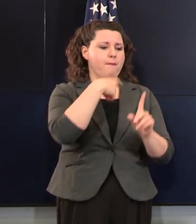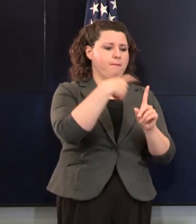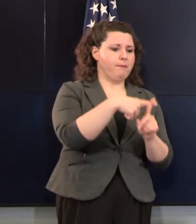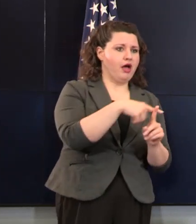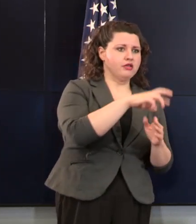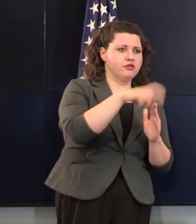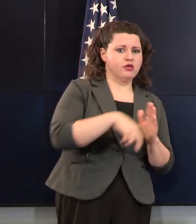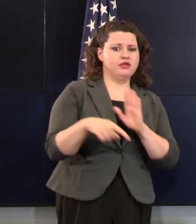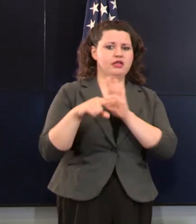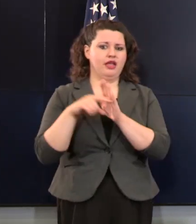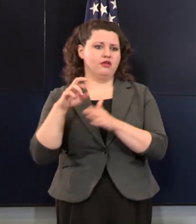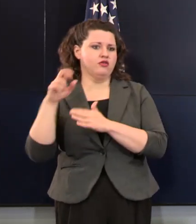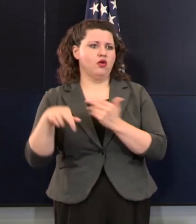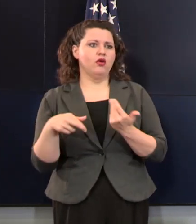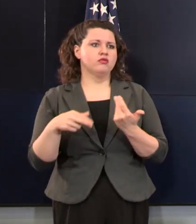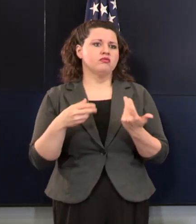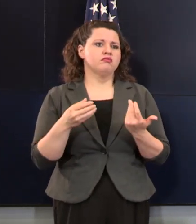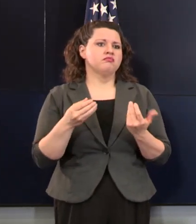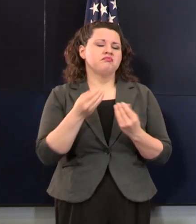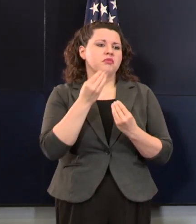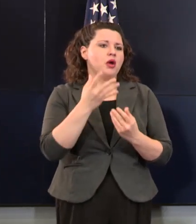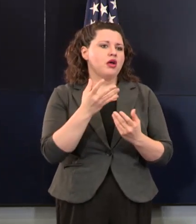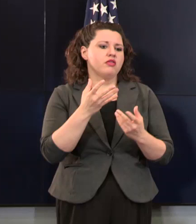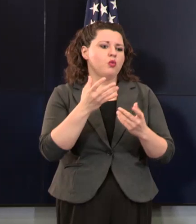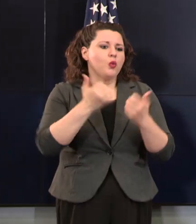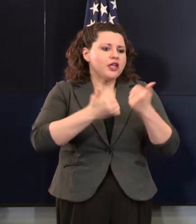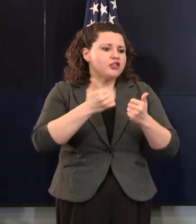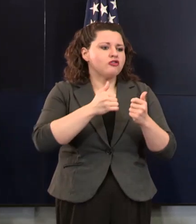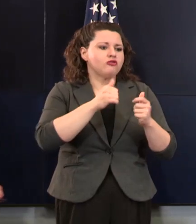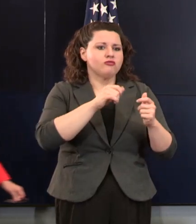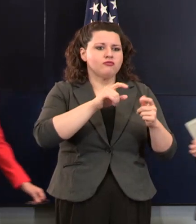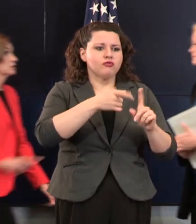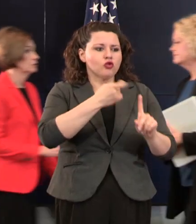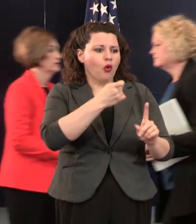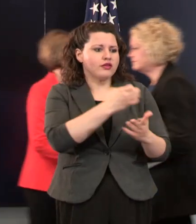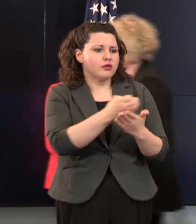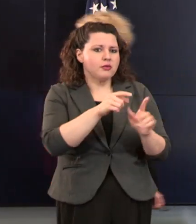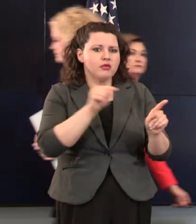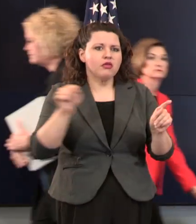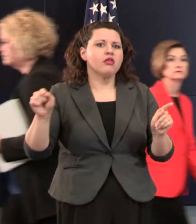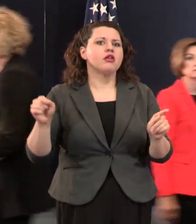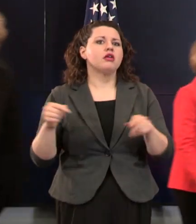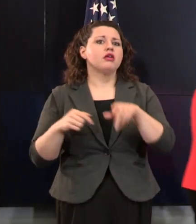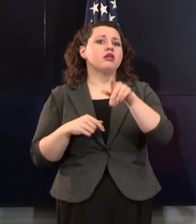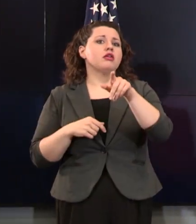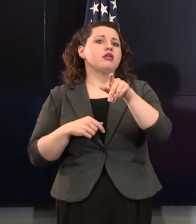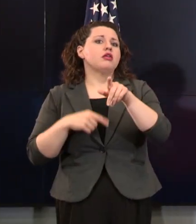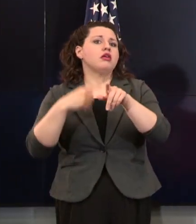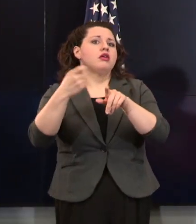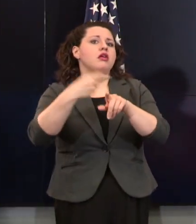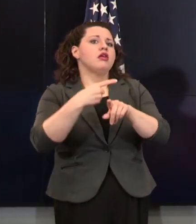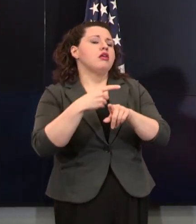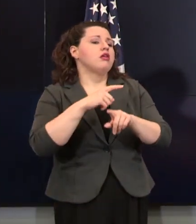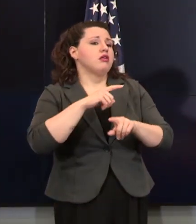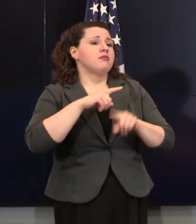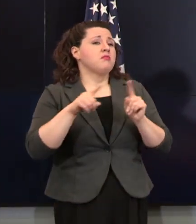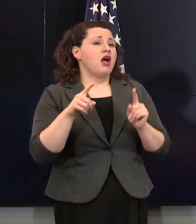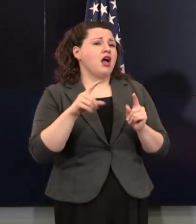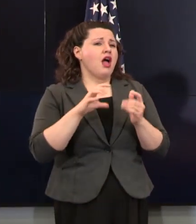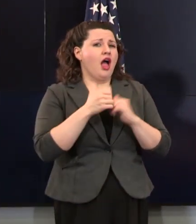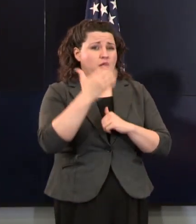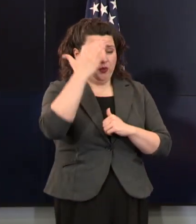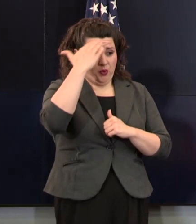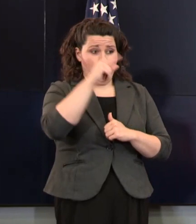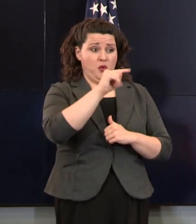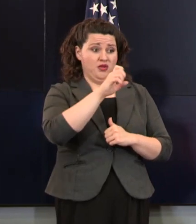results regardless of the source as one positive number. How will the public know whether Test Iowa